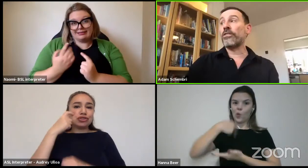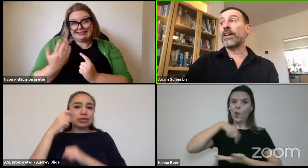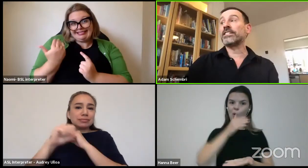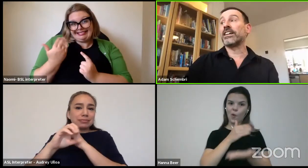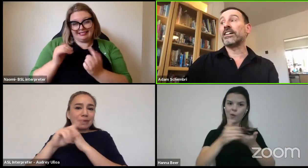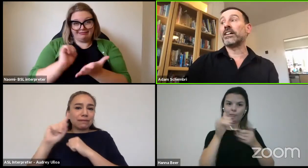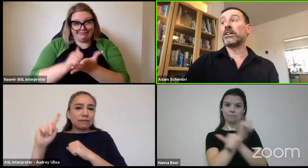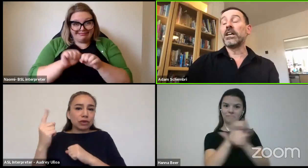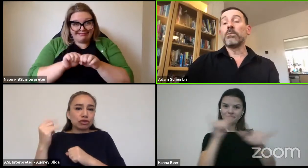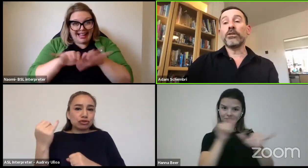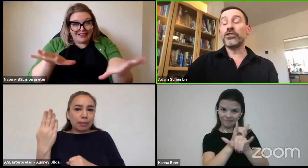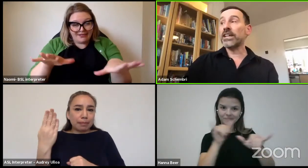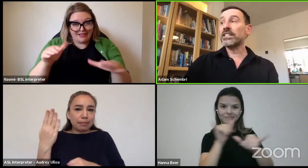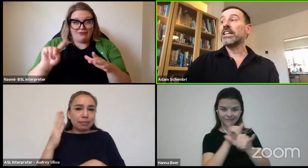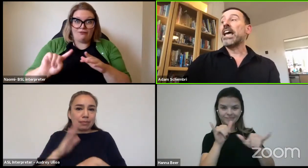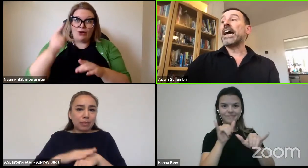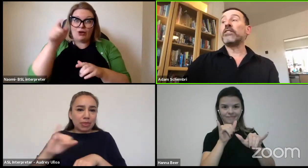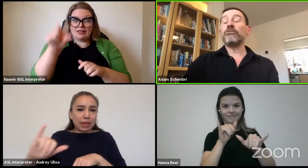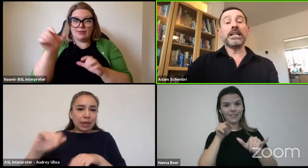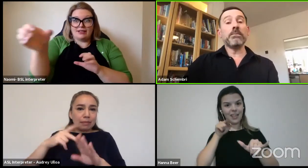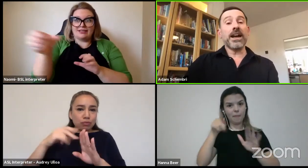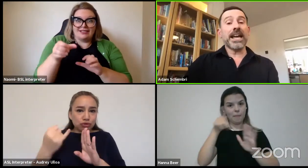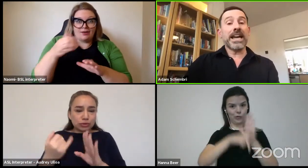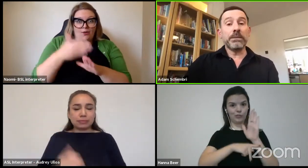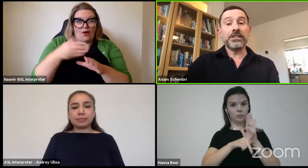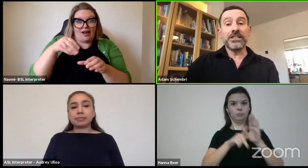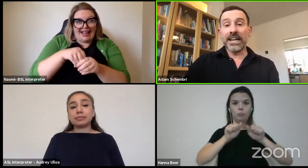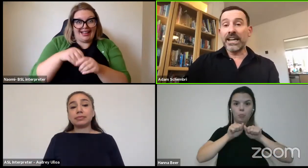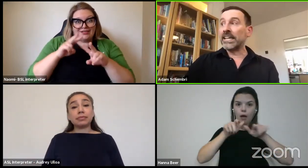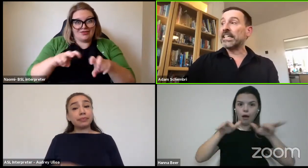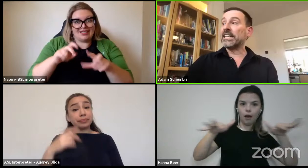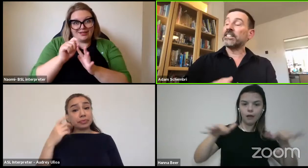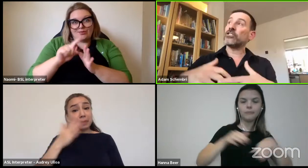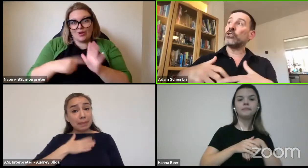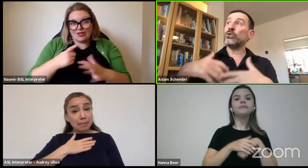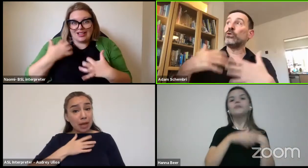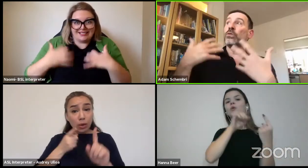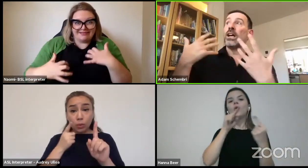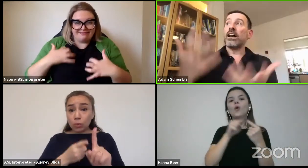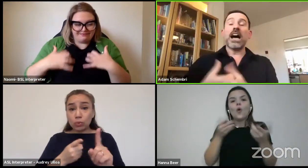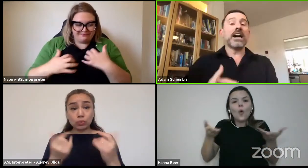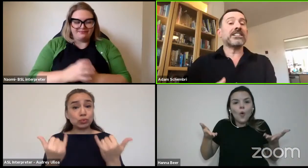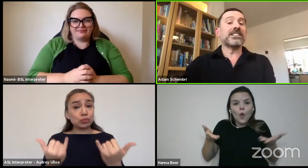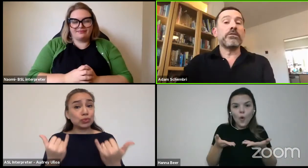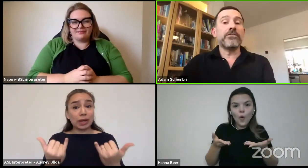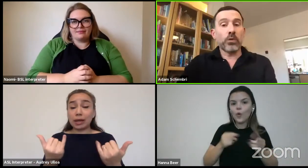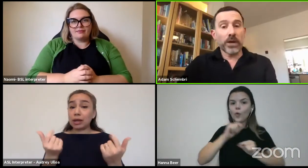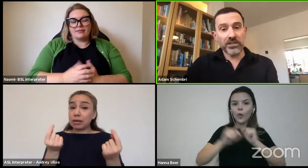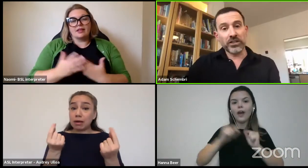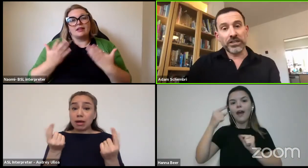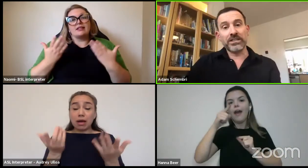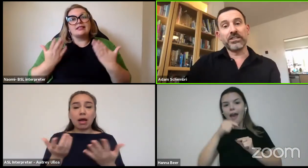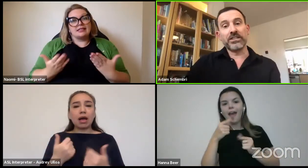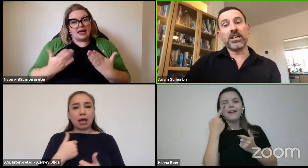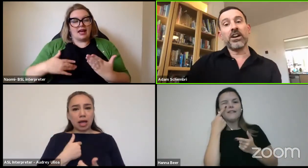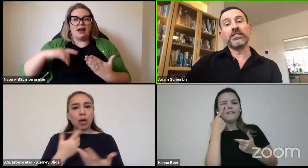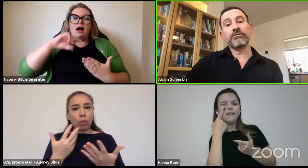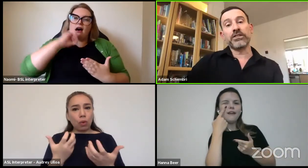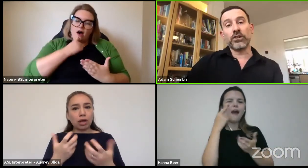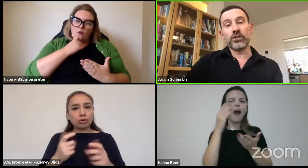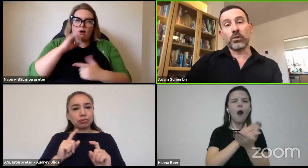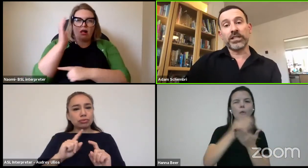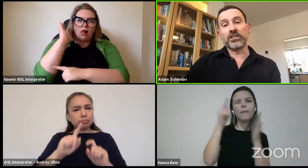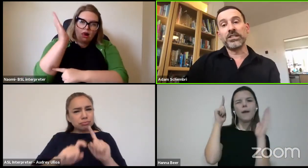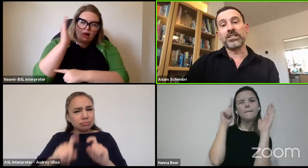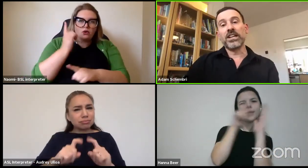job on that project. And really my aim today is to ask some of the questions, the kinds of